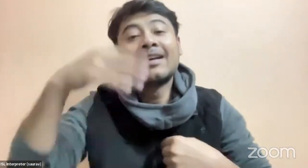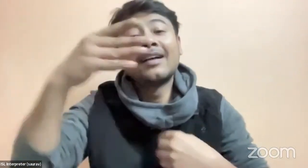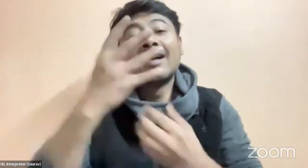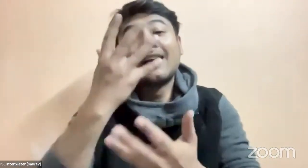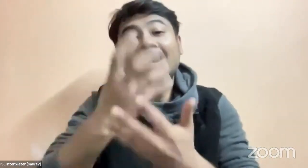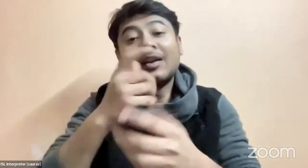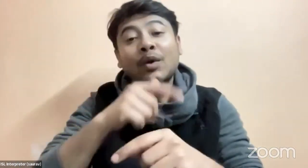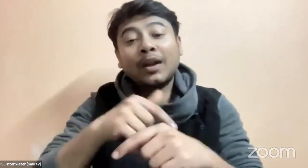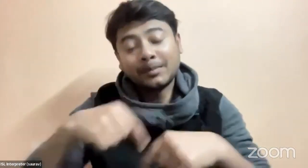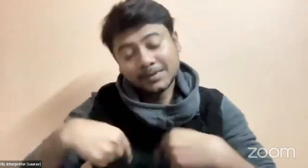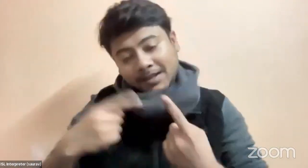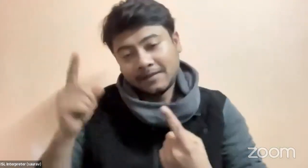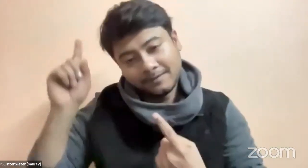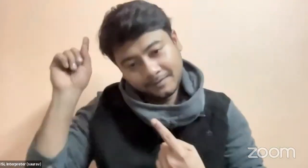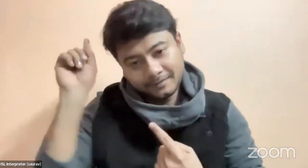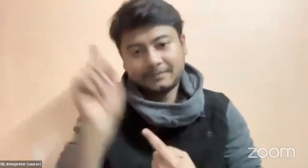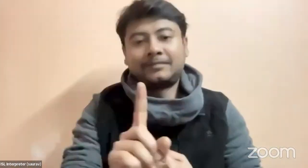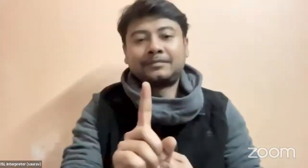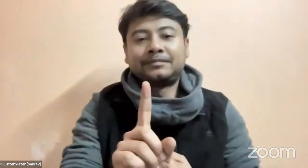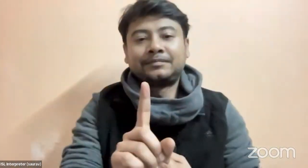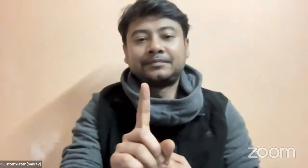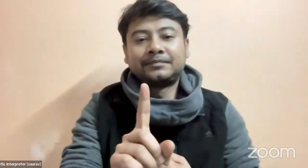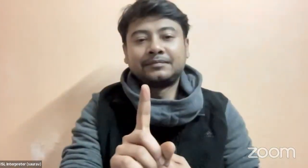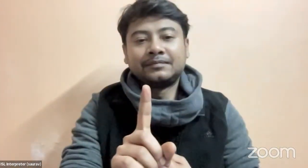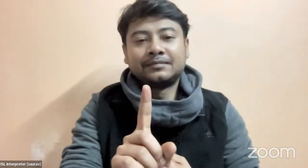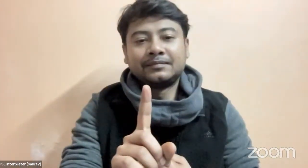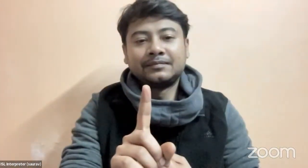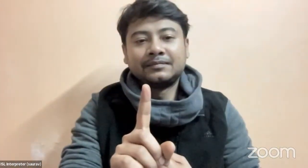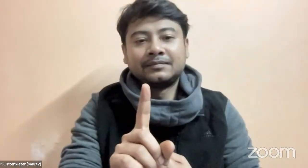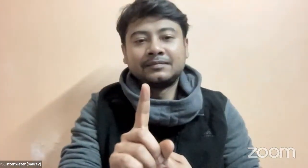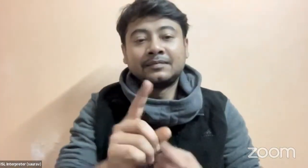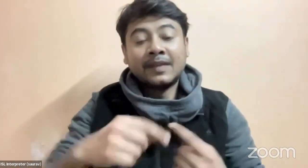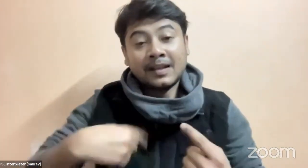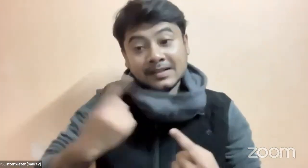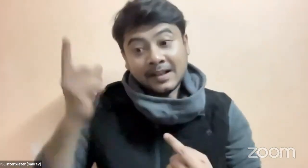skin color of Srimati Radharani.